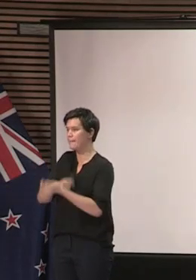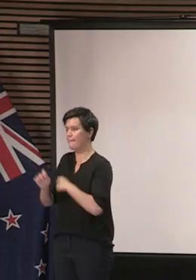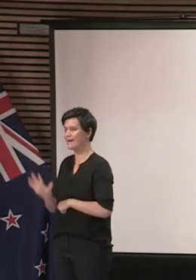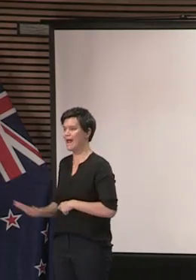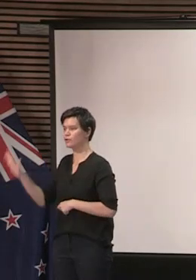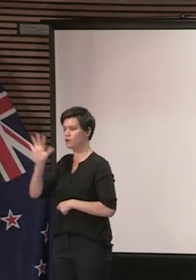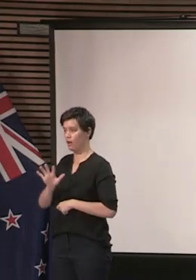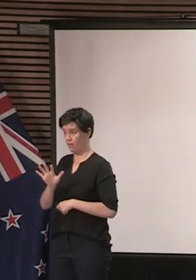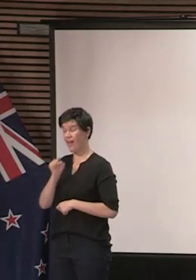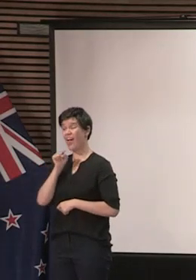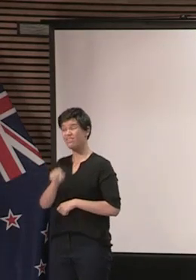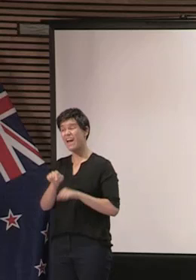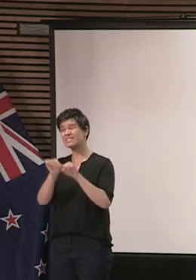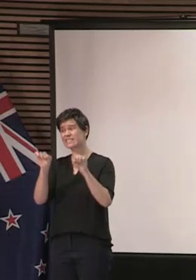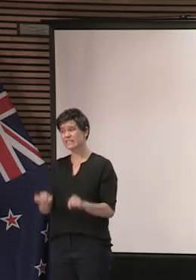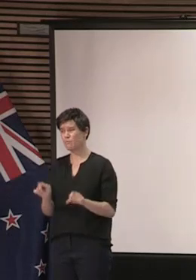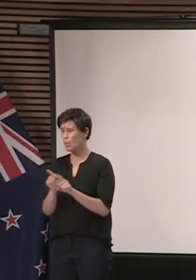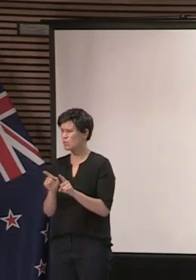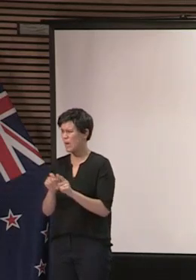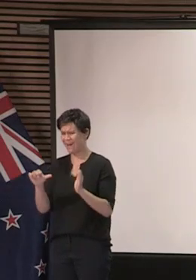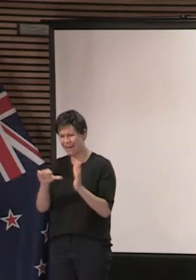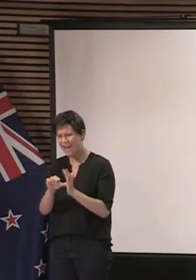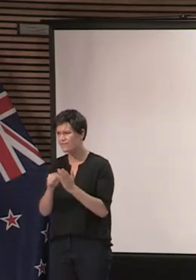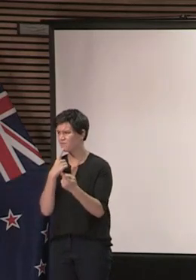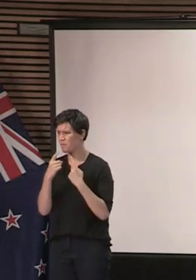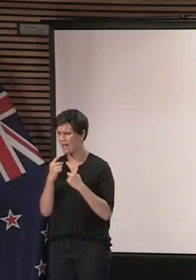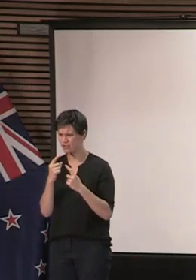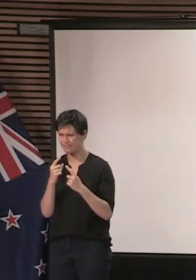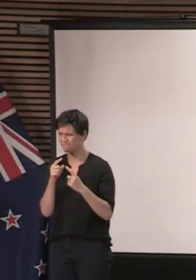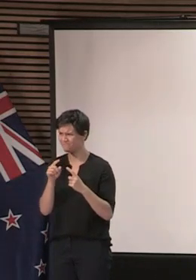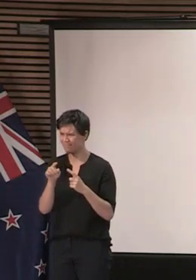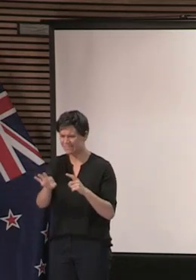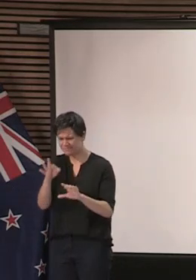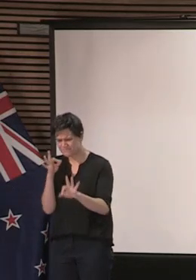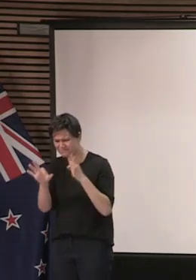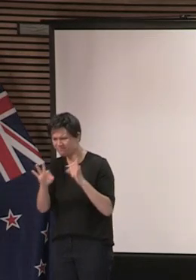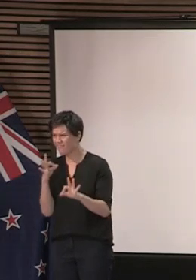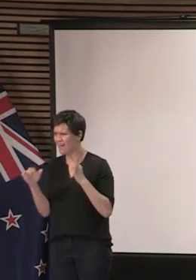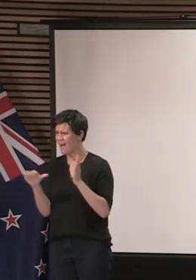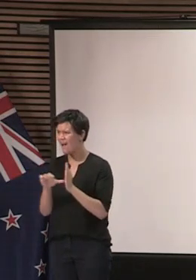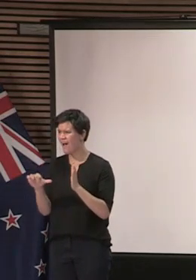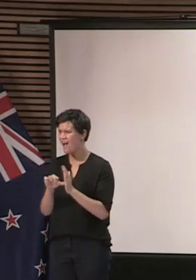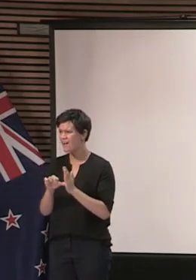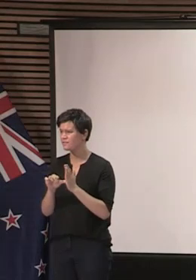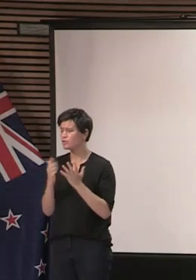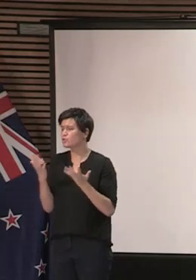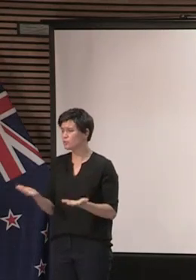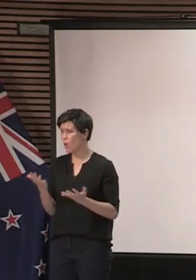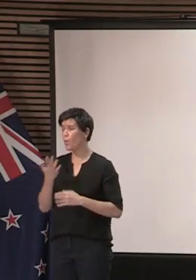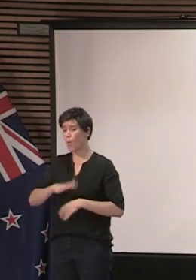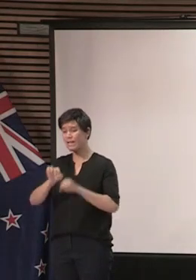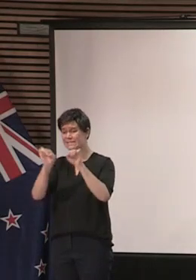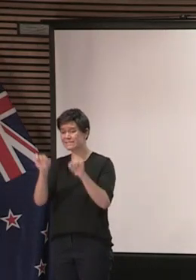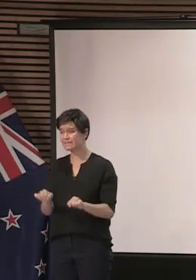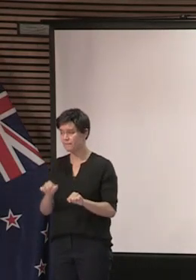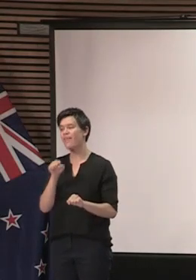particularly easy to get information out of. So we're updating that ability to get information not just out of that system, which